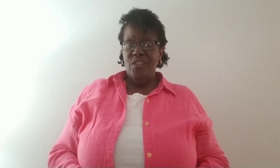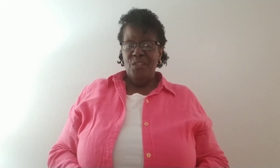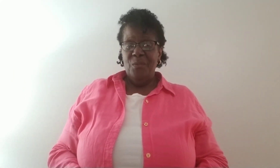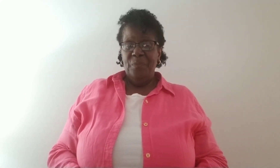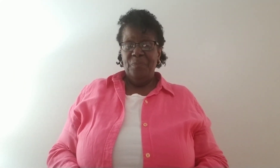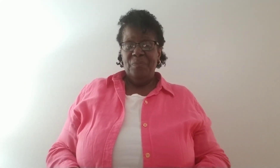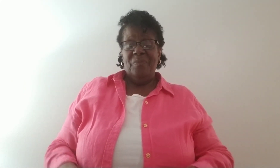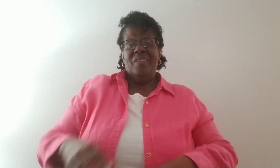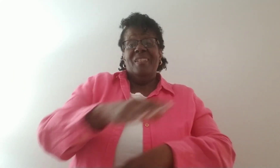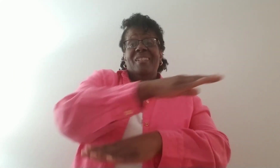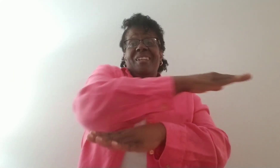Every afternoon.